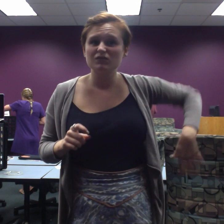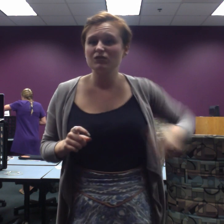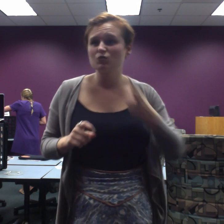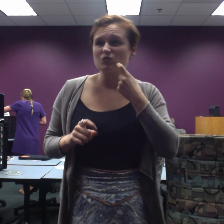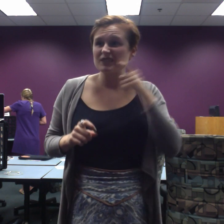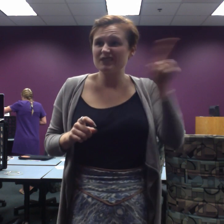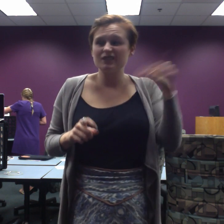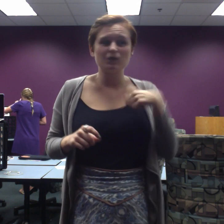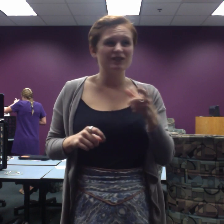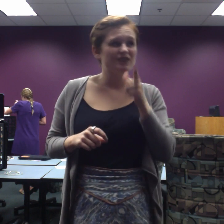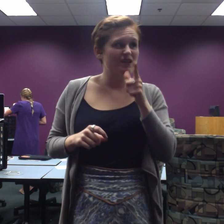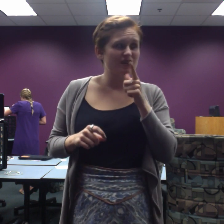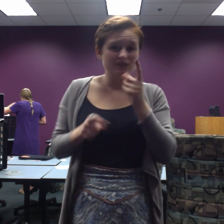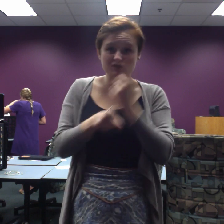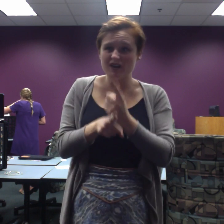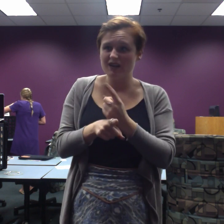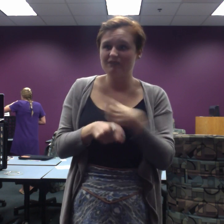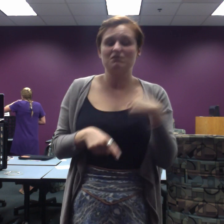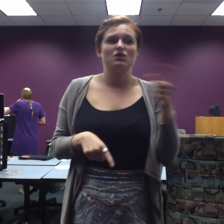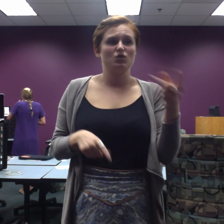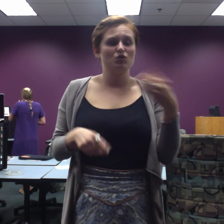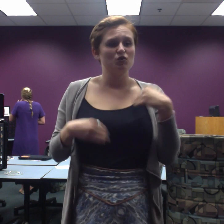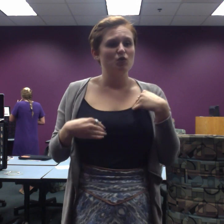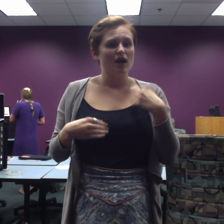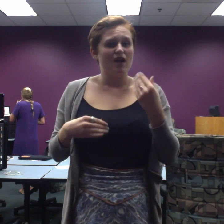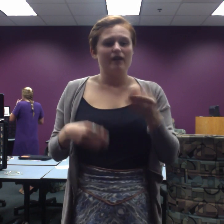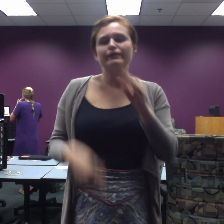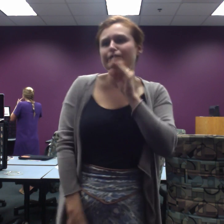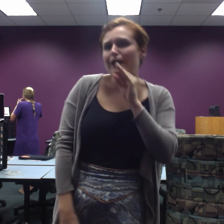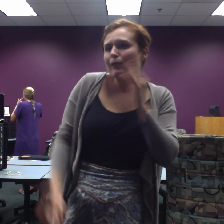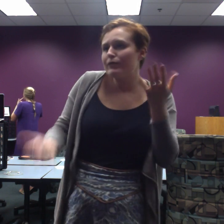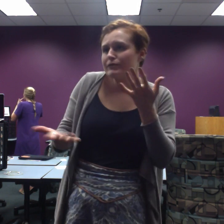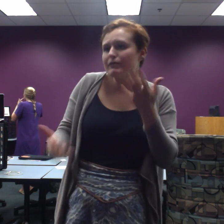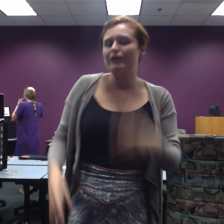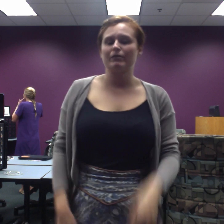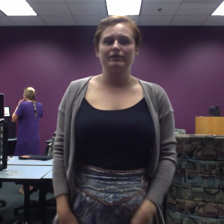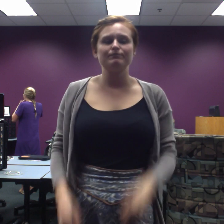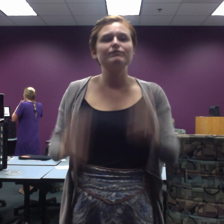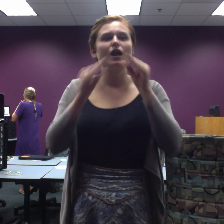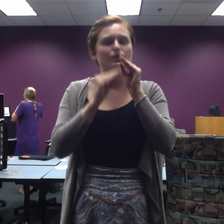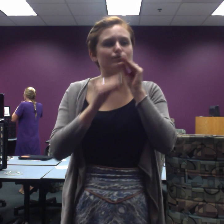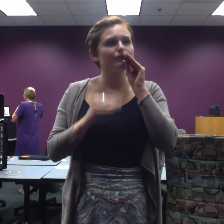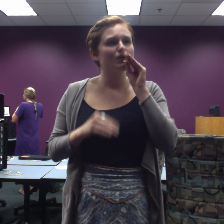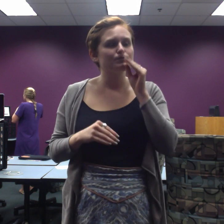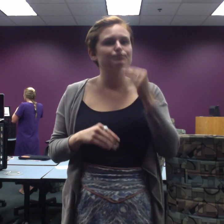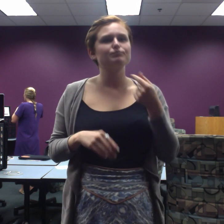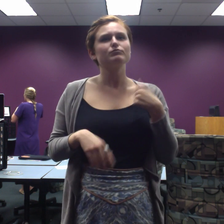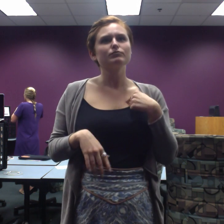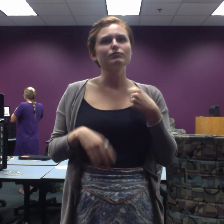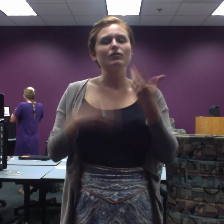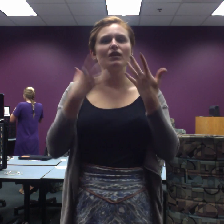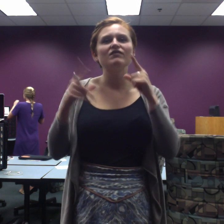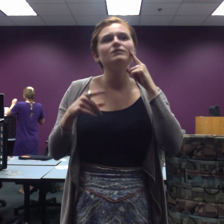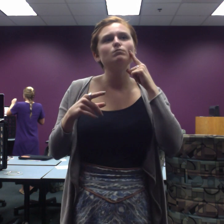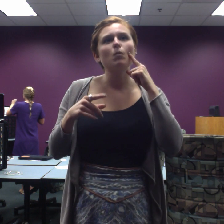bite, and then you chewed it, and it went down your esophagus. And remember, we talked about this before. Your esophagus is that